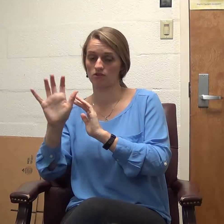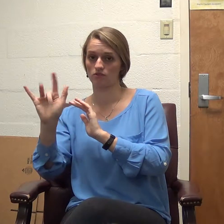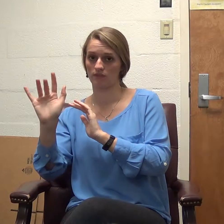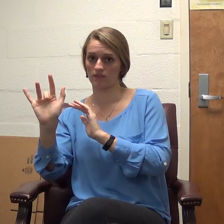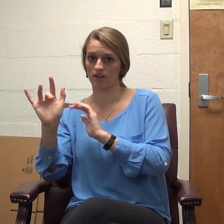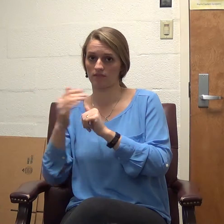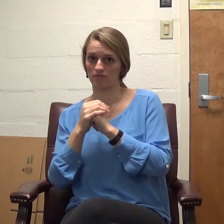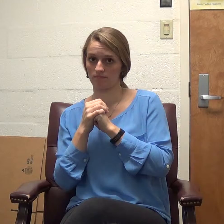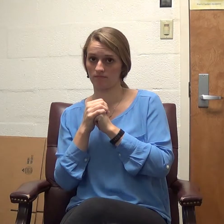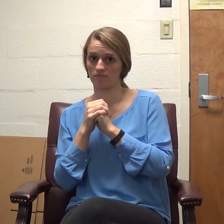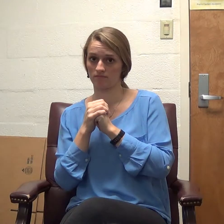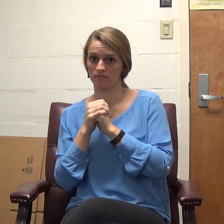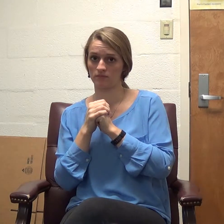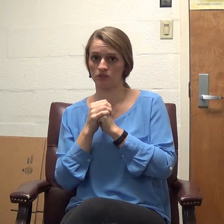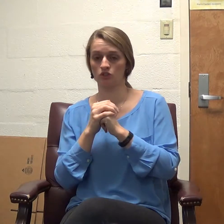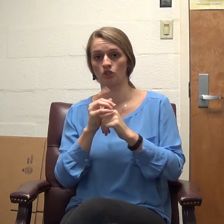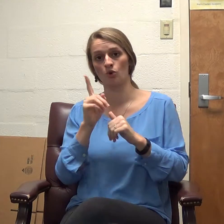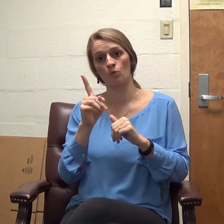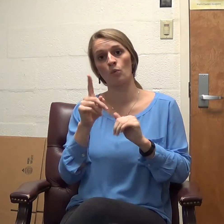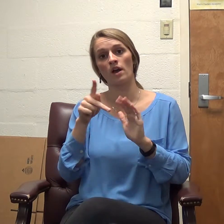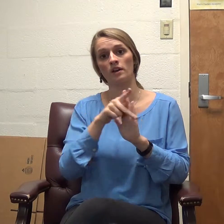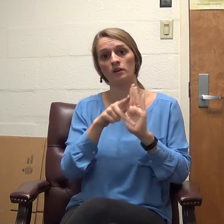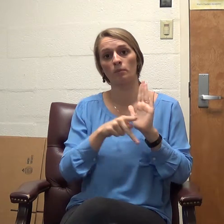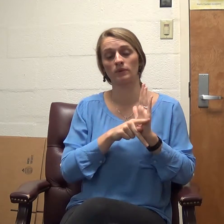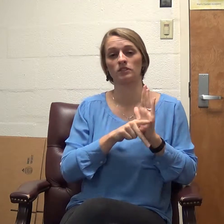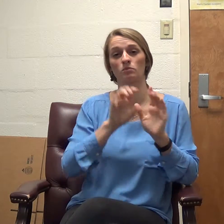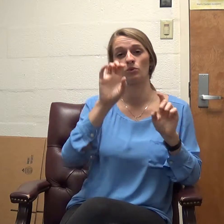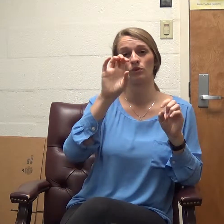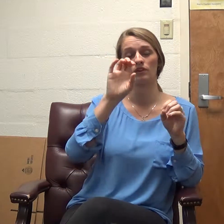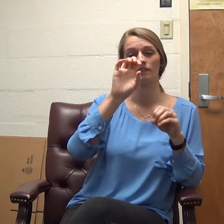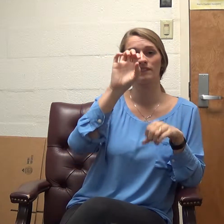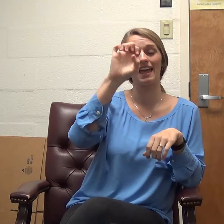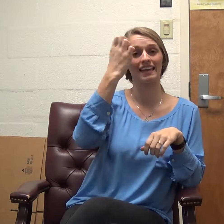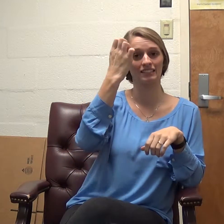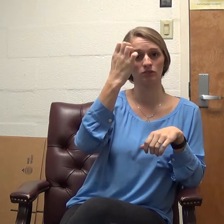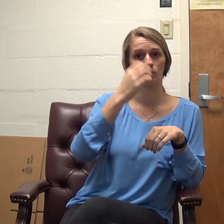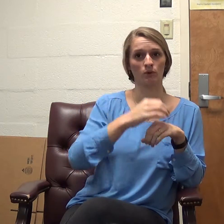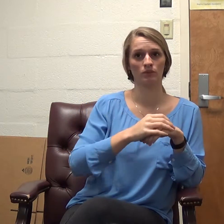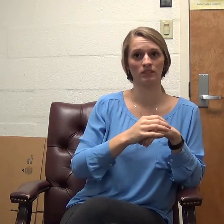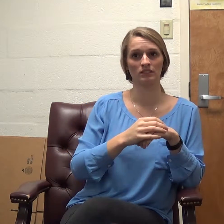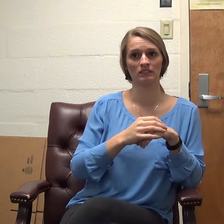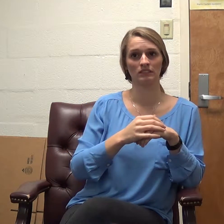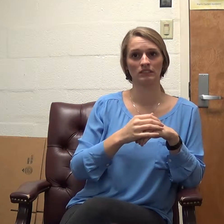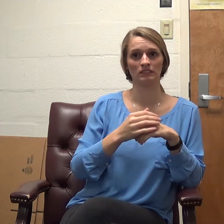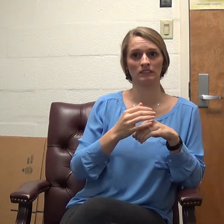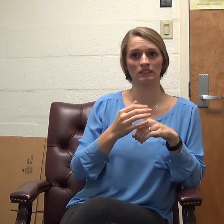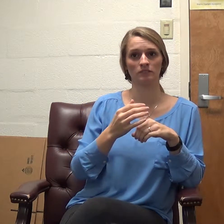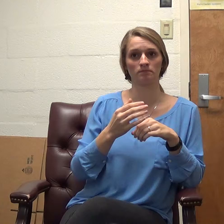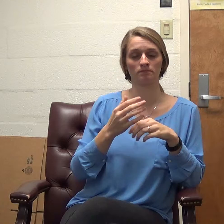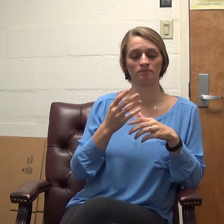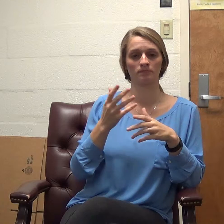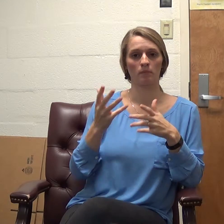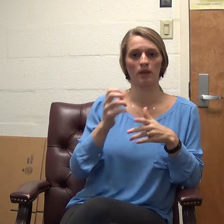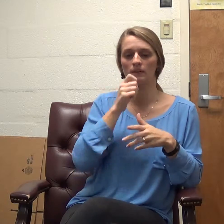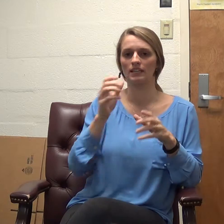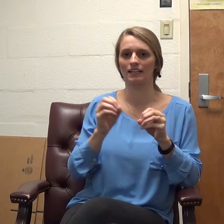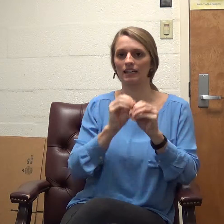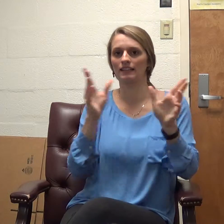Now, one principle of exponents that might not seem completely intuitive to you at first is when I raise something to the 0 power. So let's say